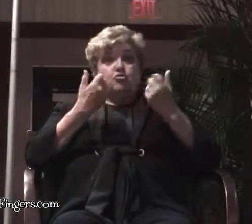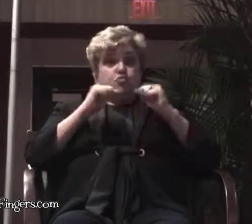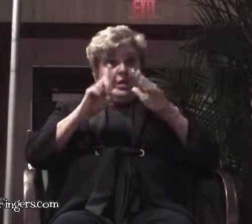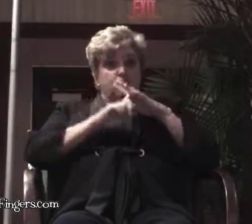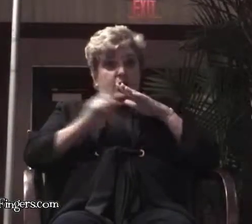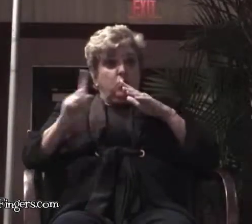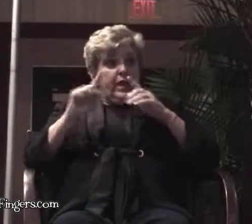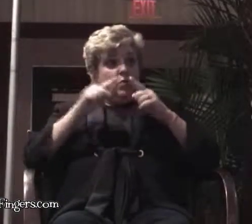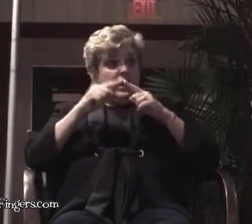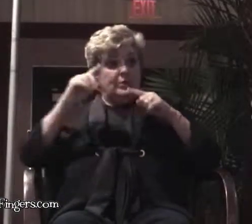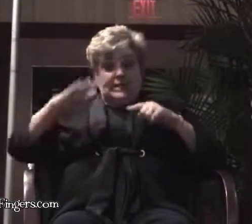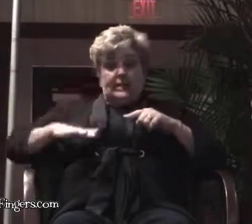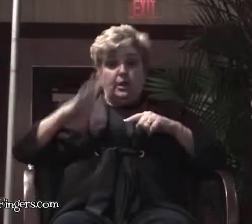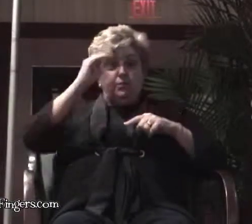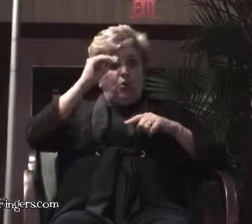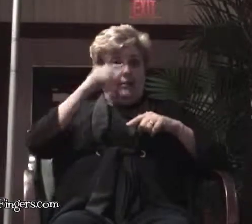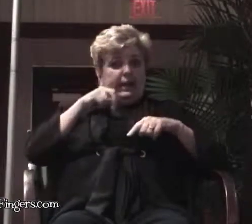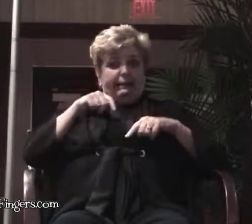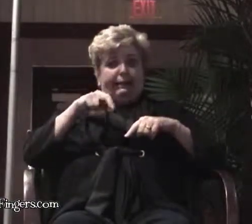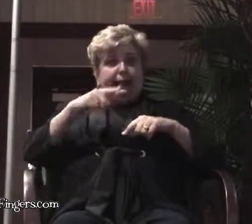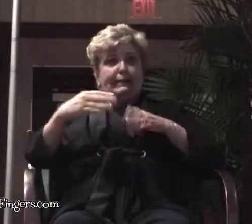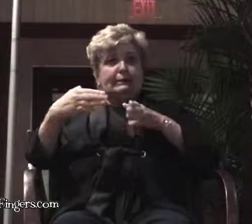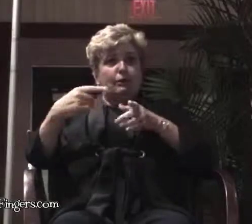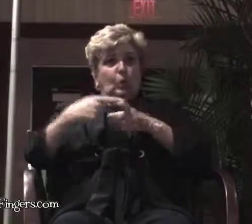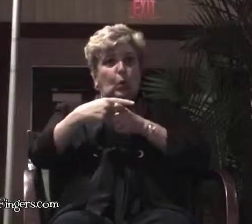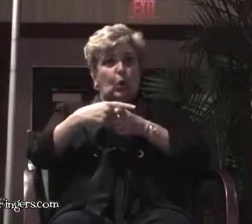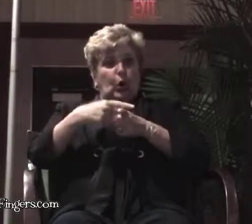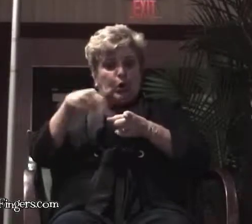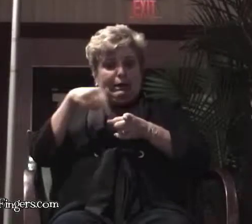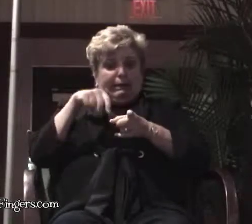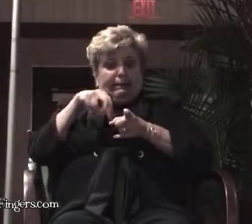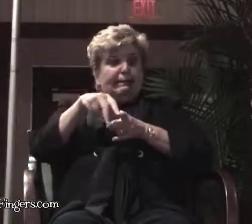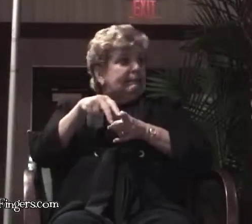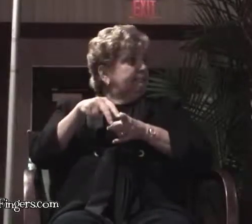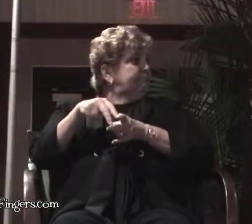to the corner and didn't have anywhere to go, so we had to sneak back into the house. We didn't